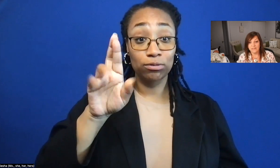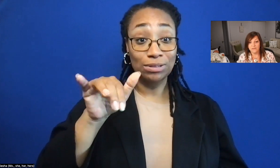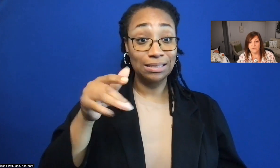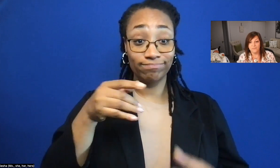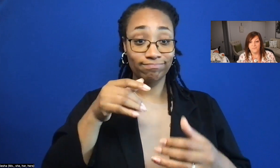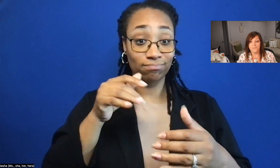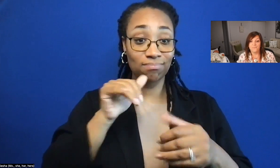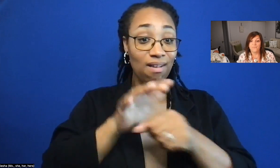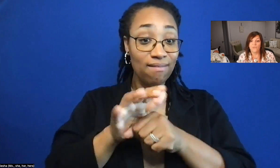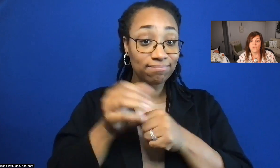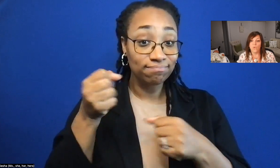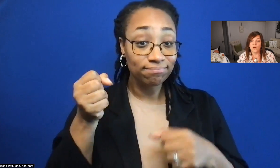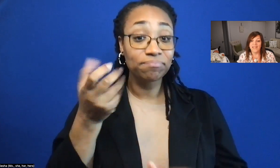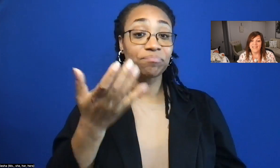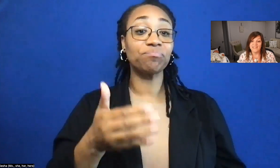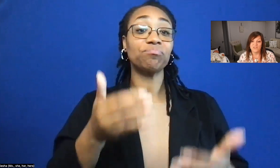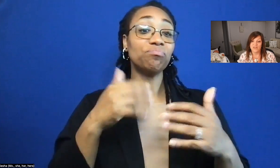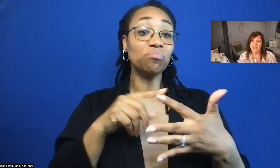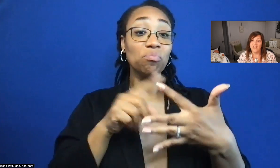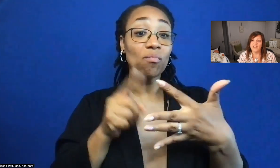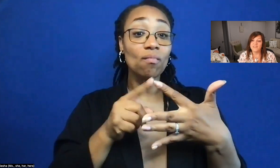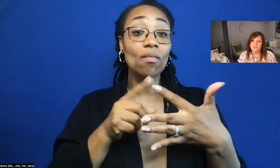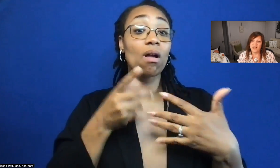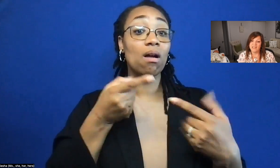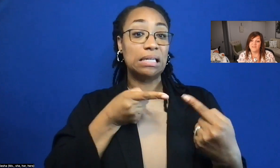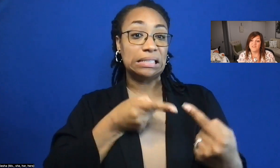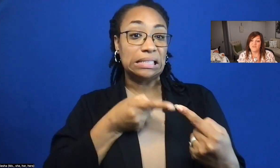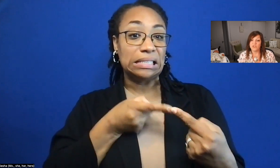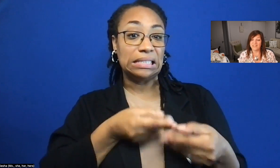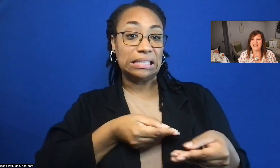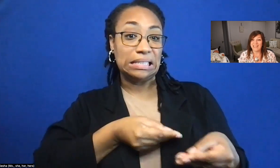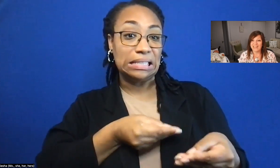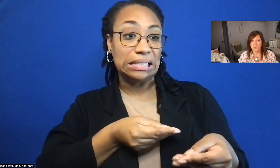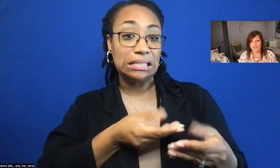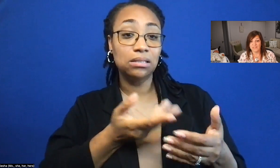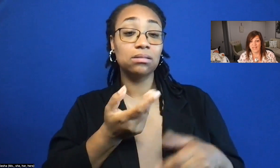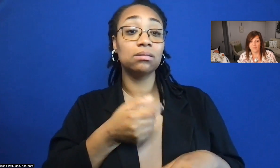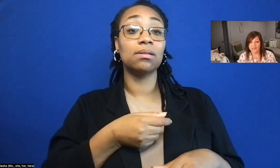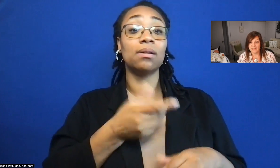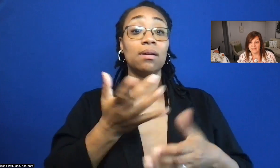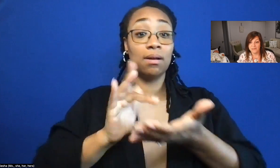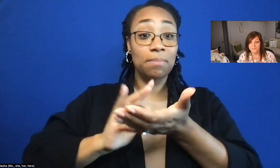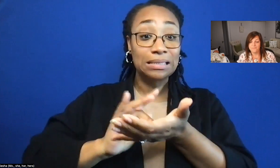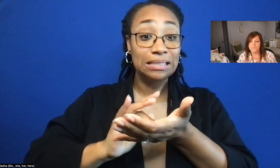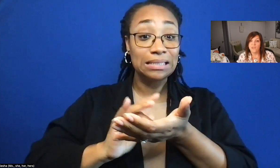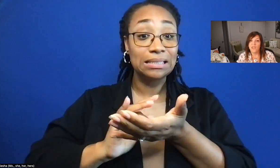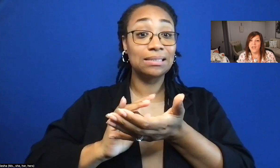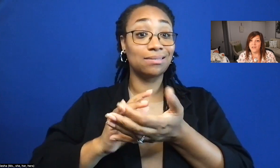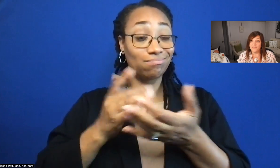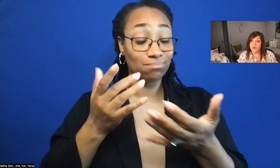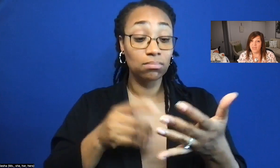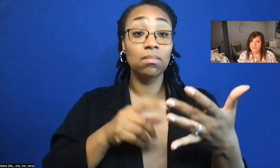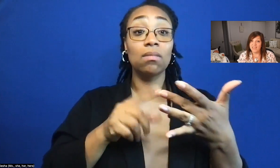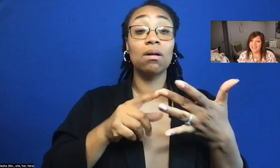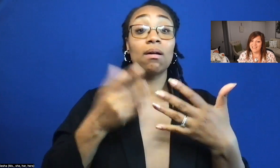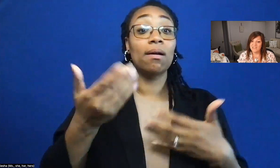unmedicated, or a history of some kind of difficulty getting or staying pregnant.